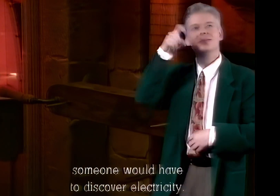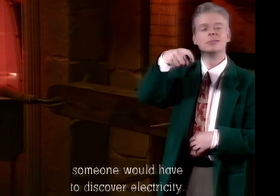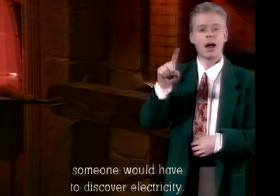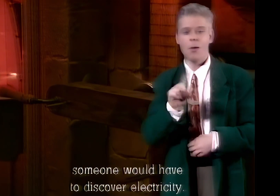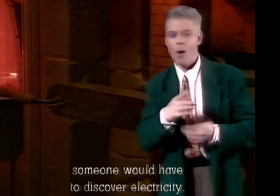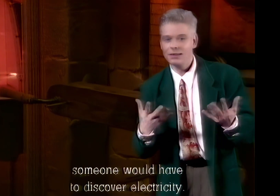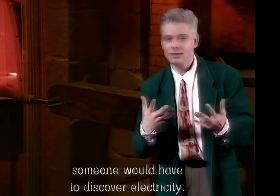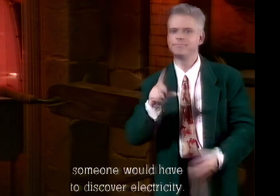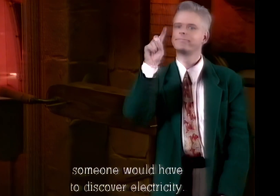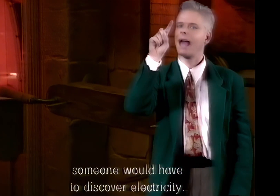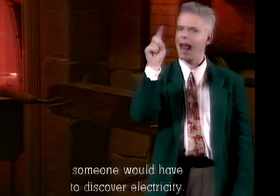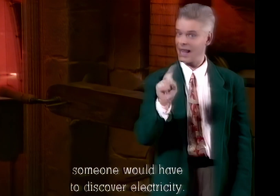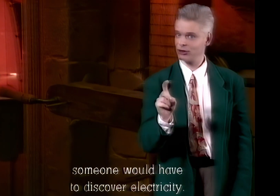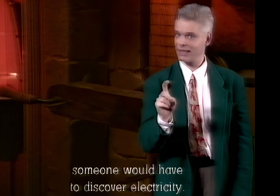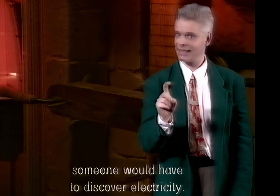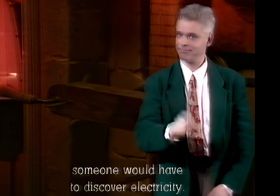discover electricity.